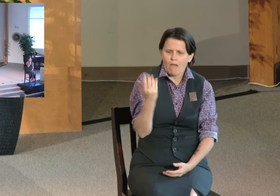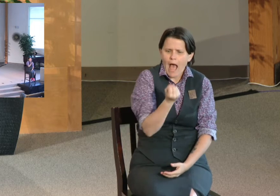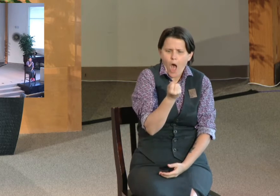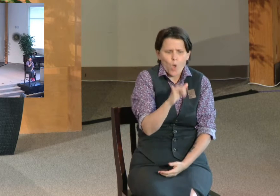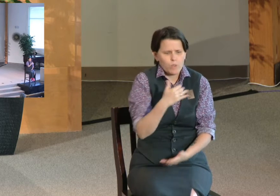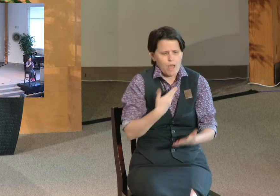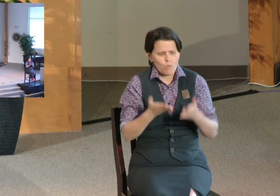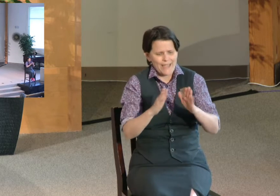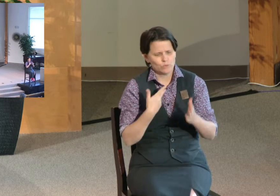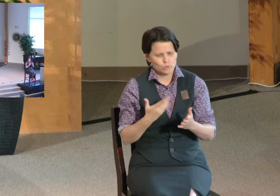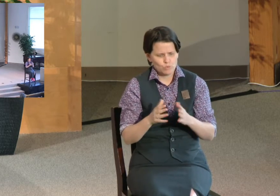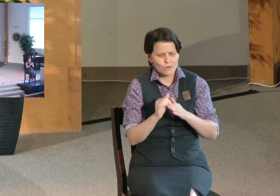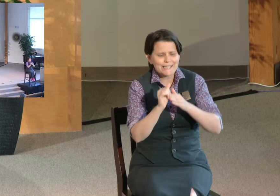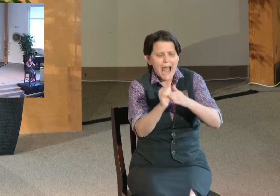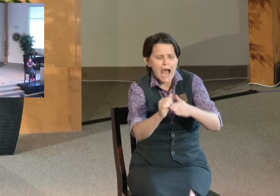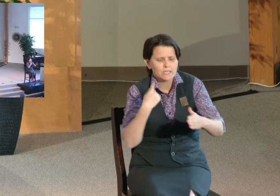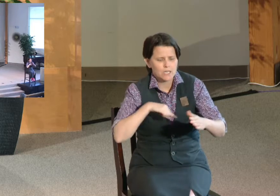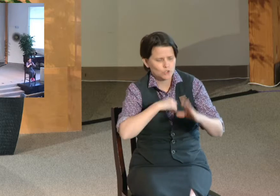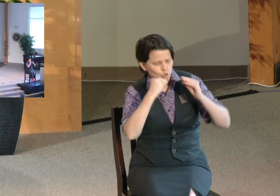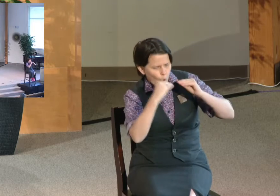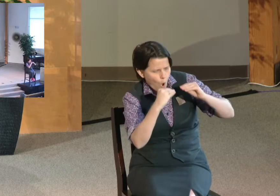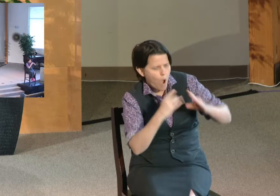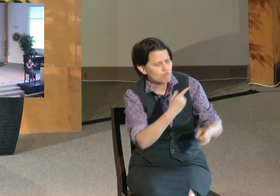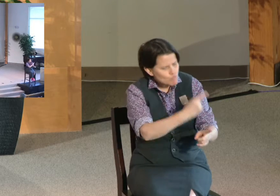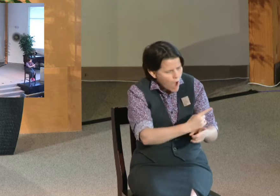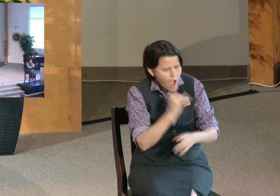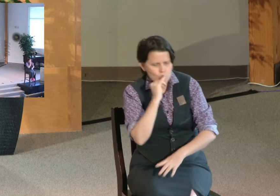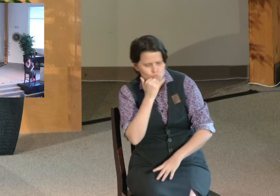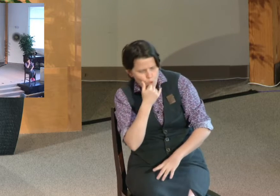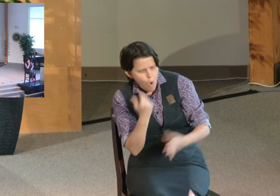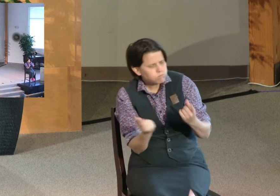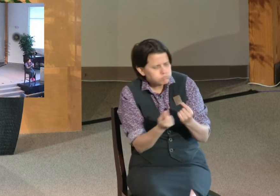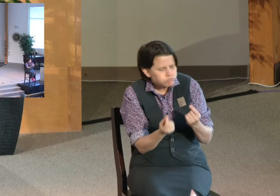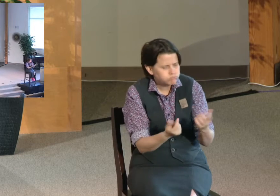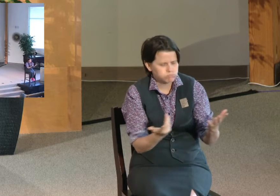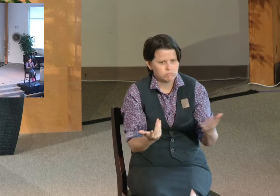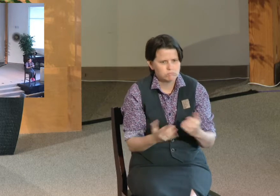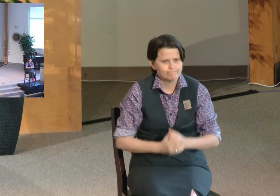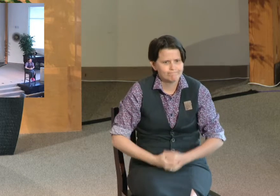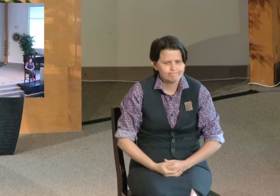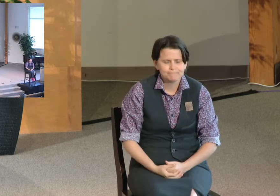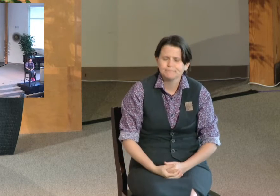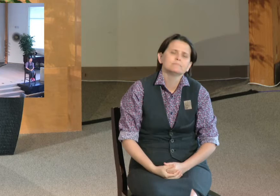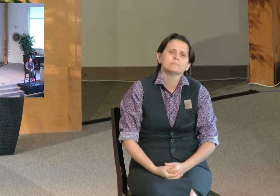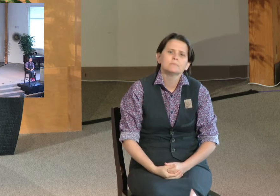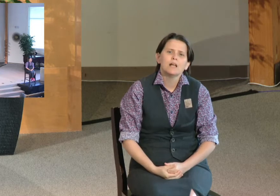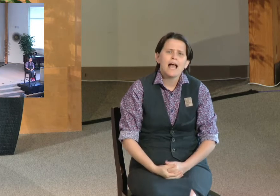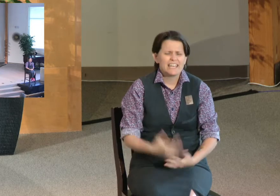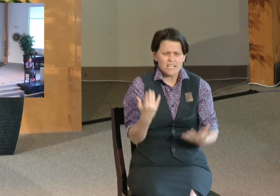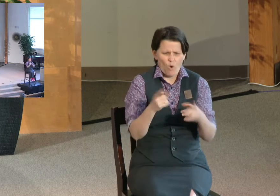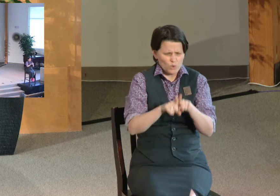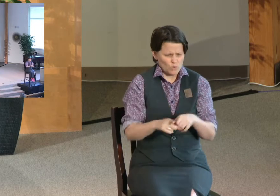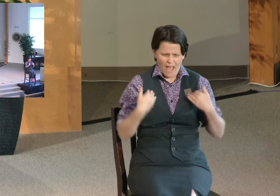wrong. And Dad had this unbreakable strength. And he was calm no matter what the